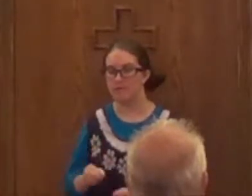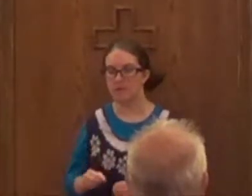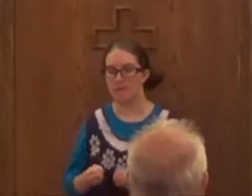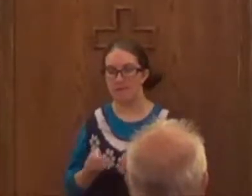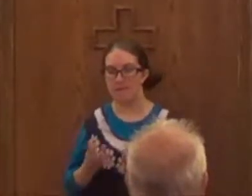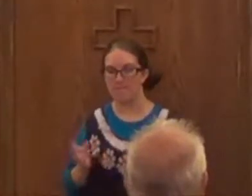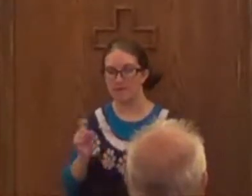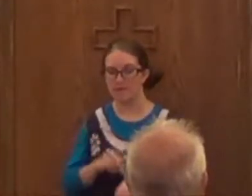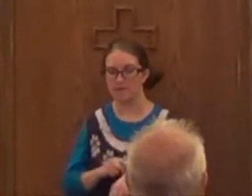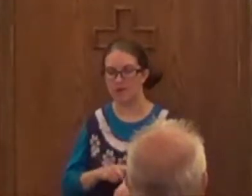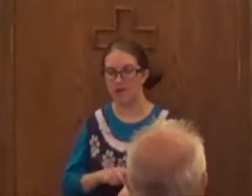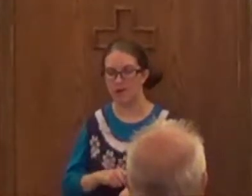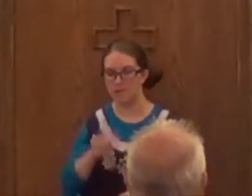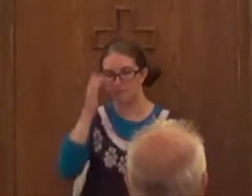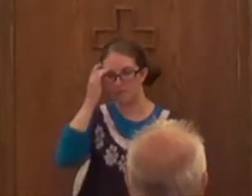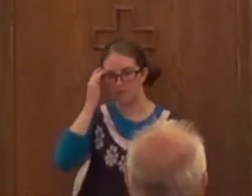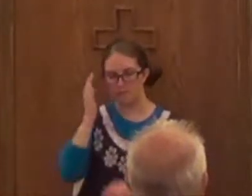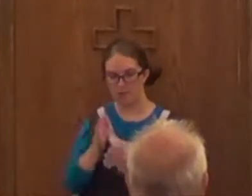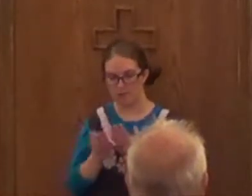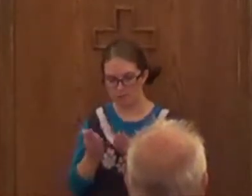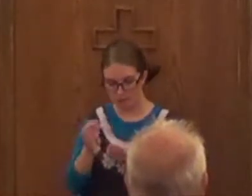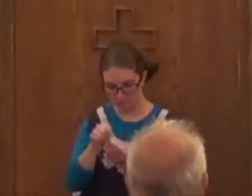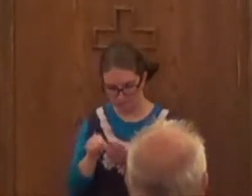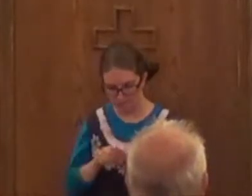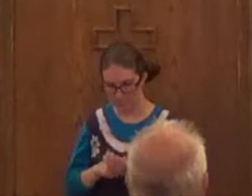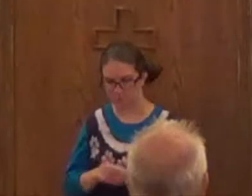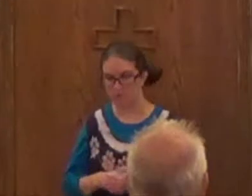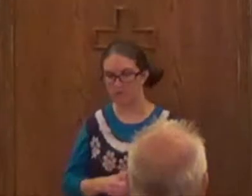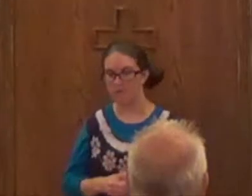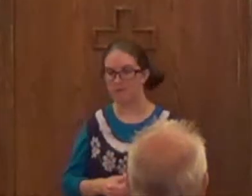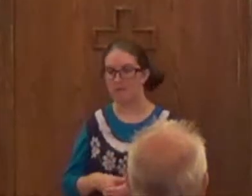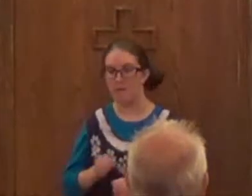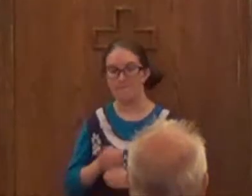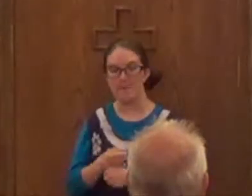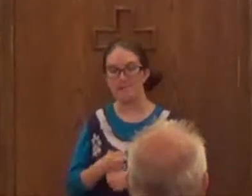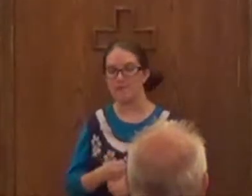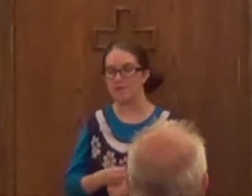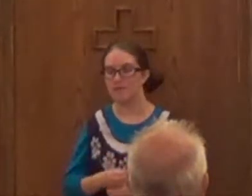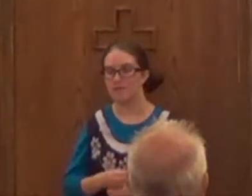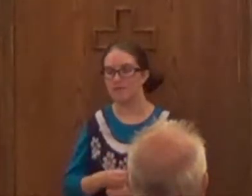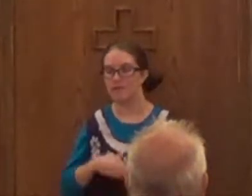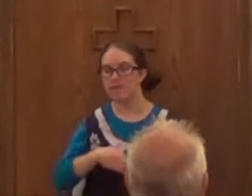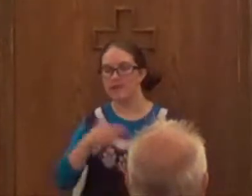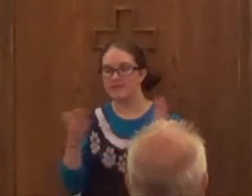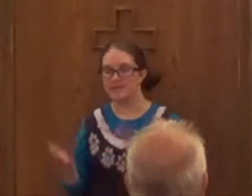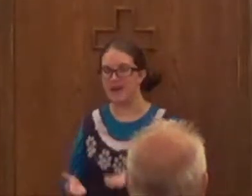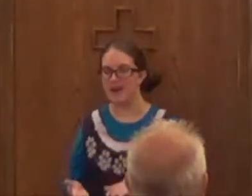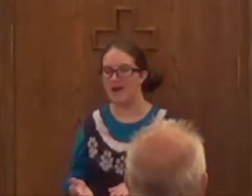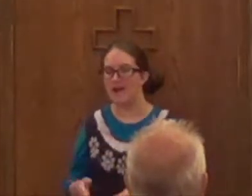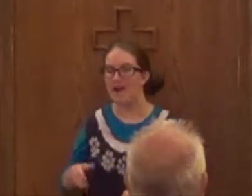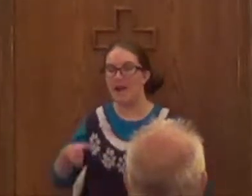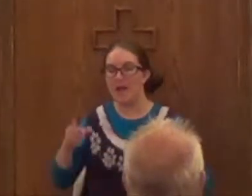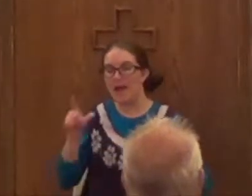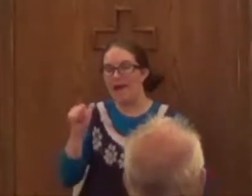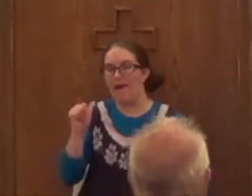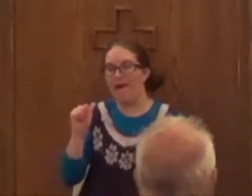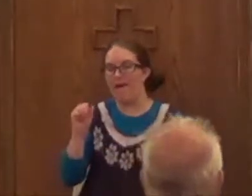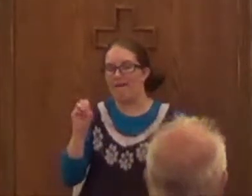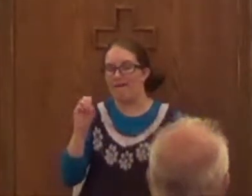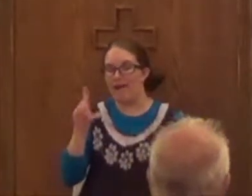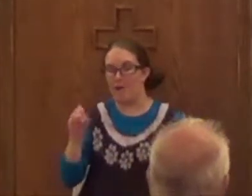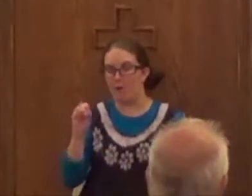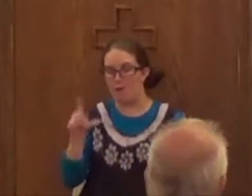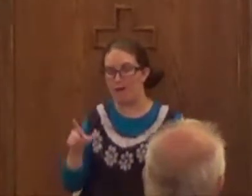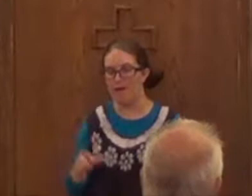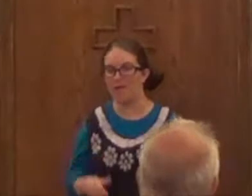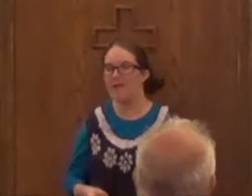on multiple occasions we read throughout Scripture that it just made them die in laughter. It made them bust out